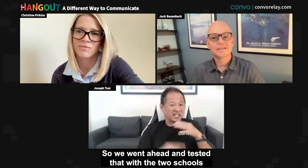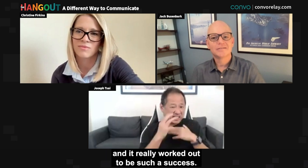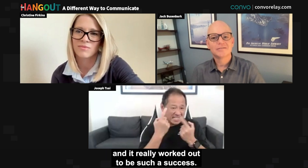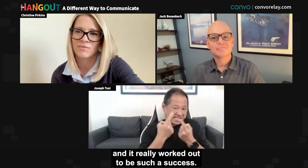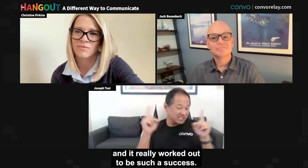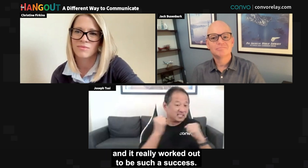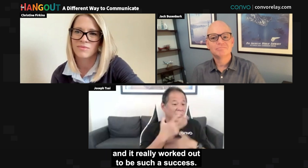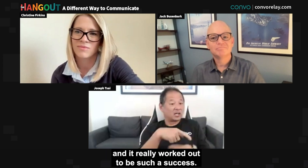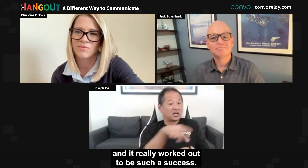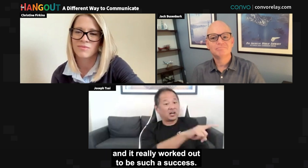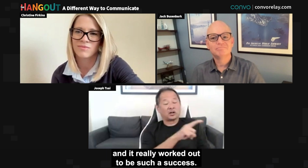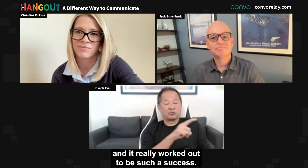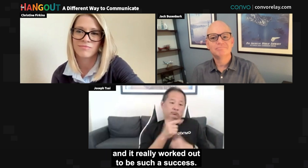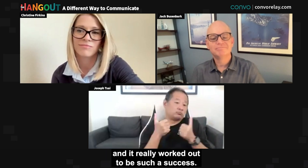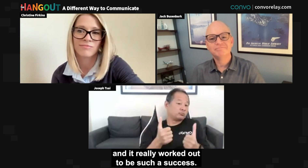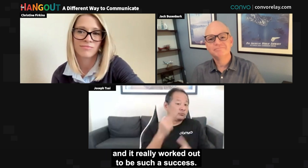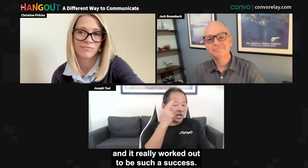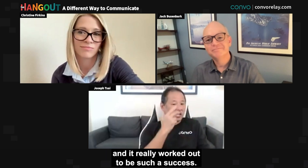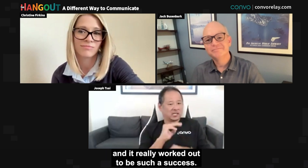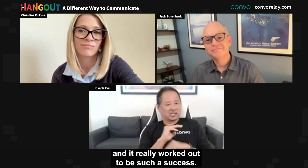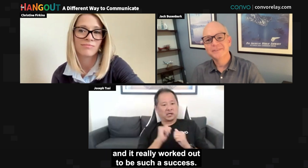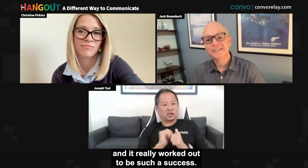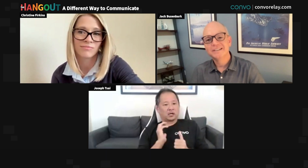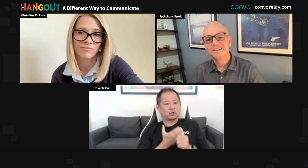and it really worked out to be such a success.